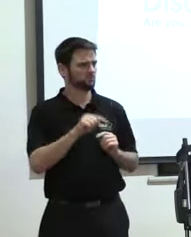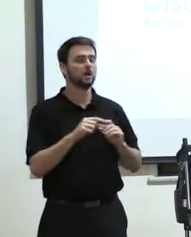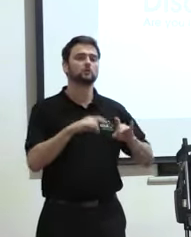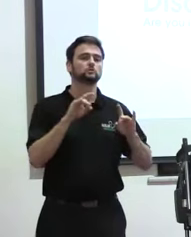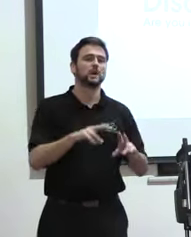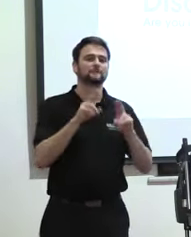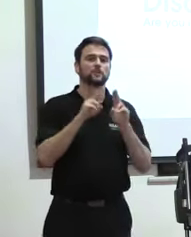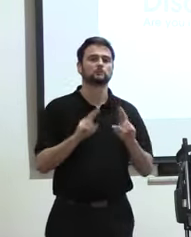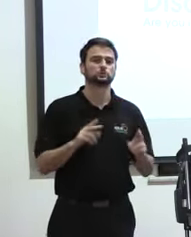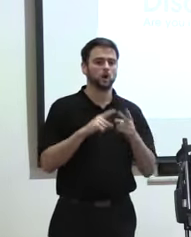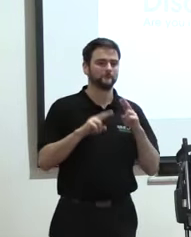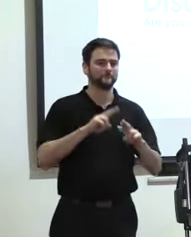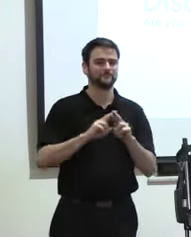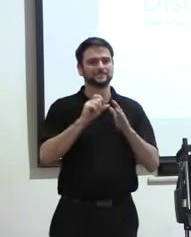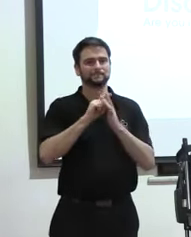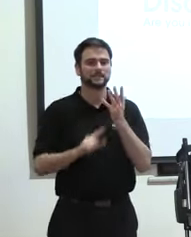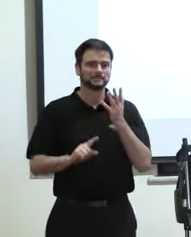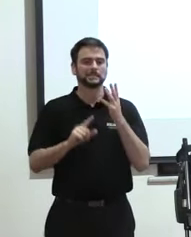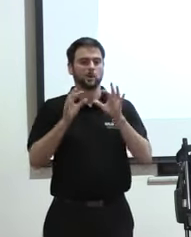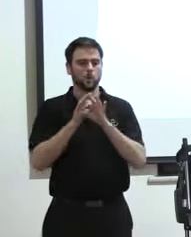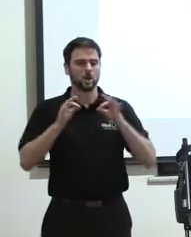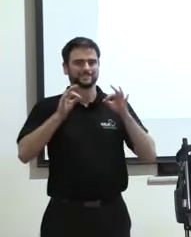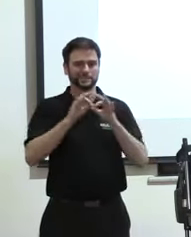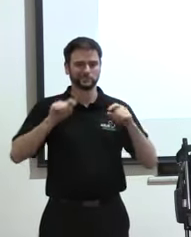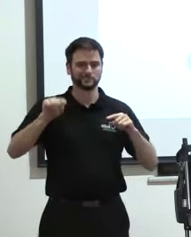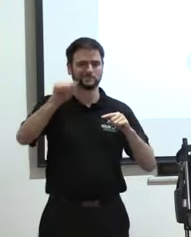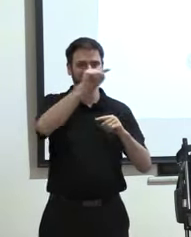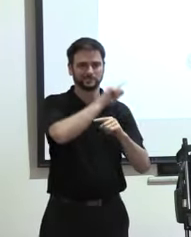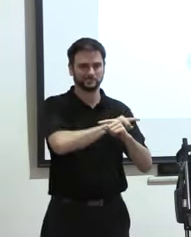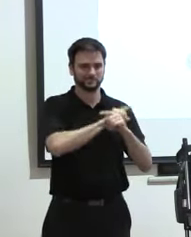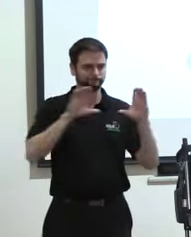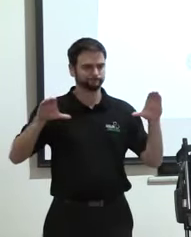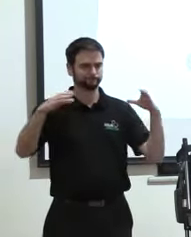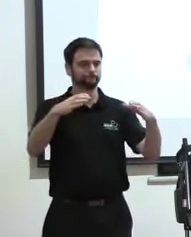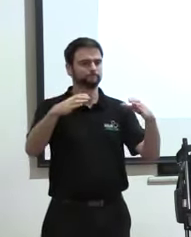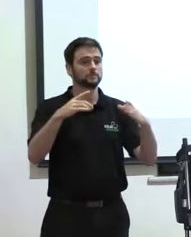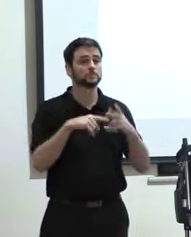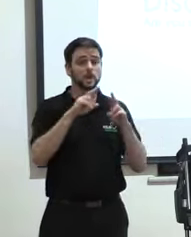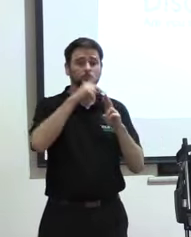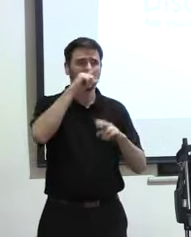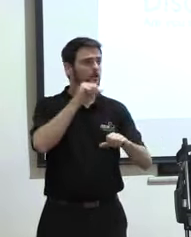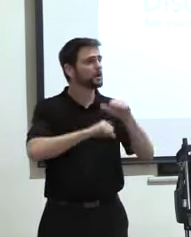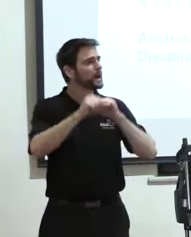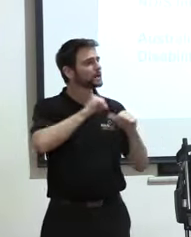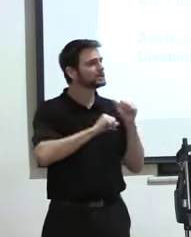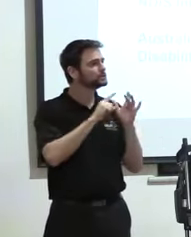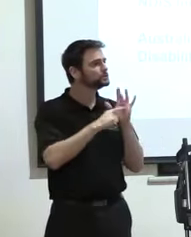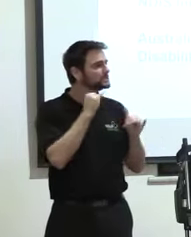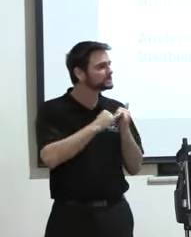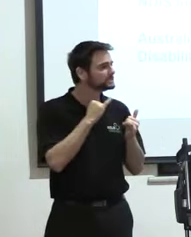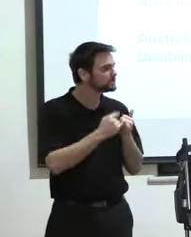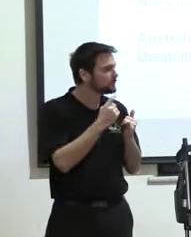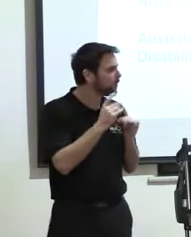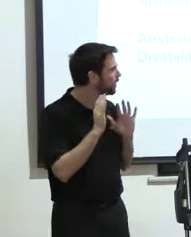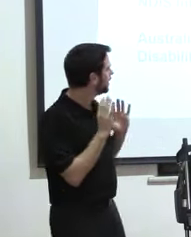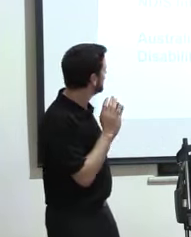of Disability Organisations. And if we can go back a little bit, Jess, one more time. Oh